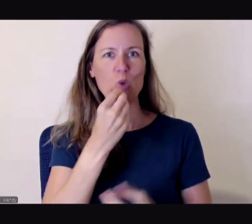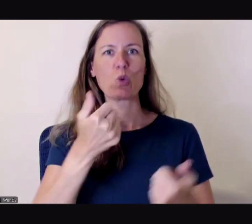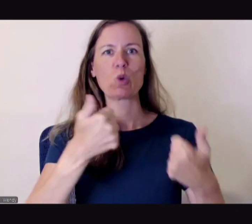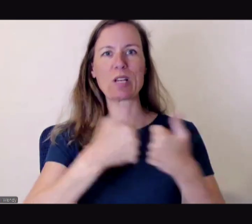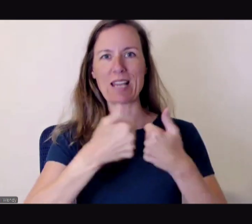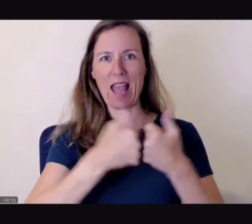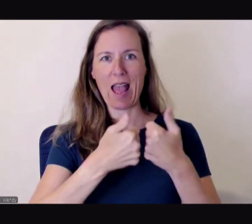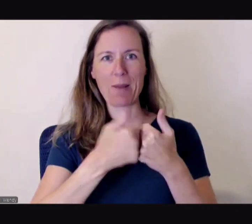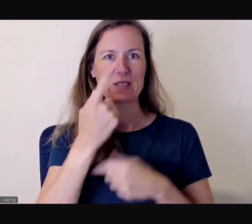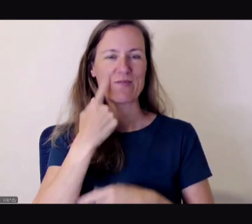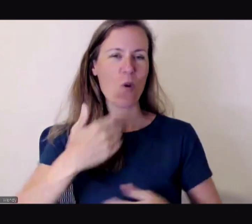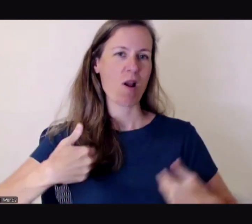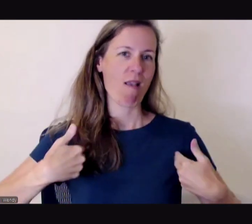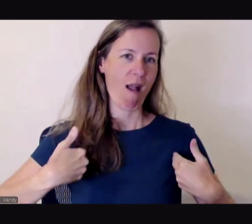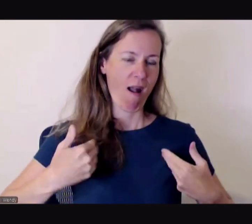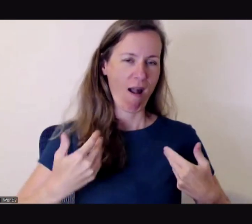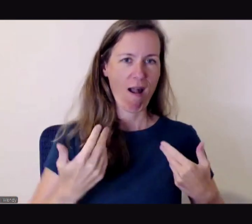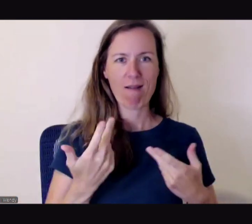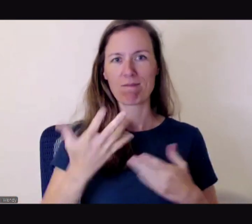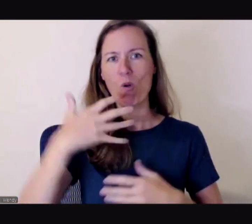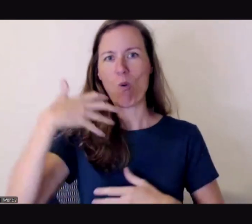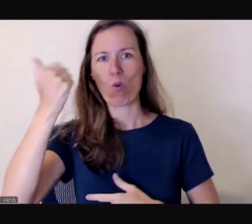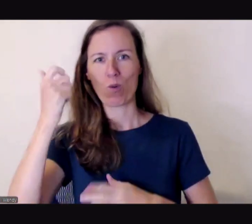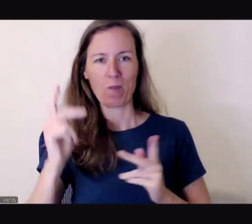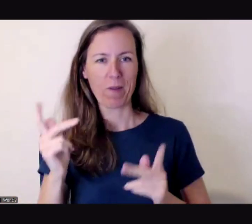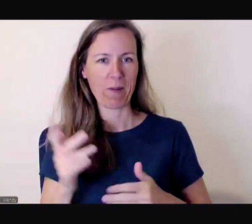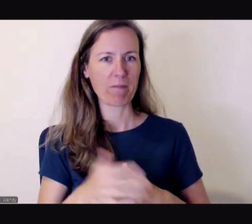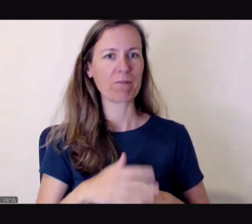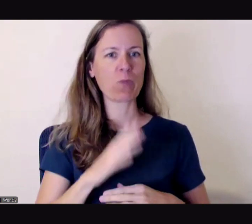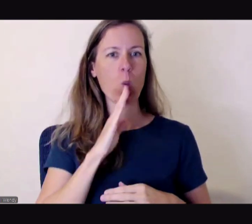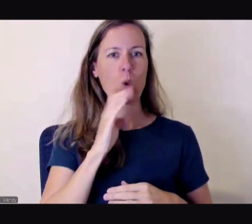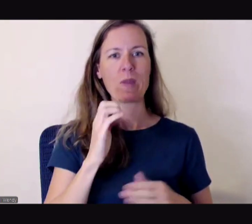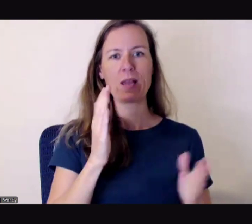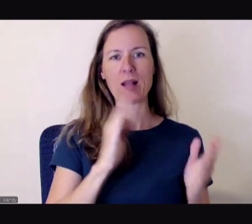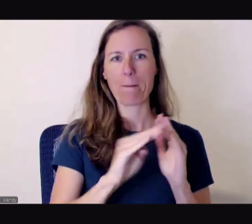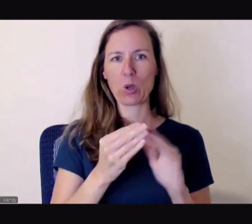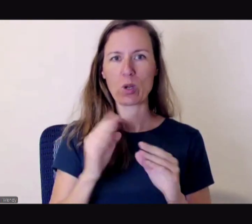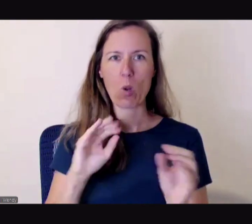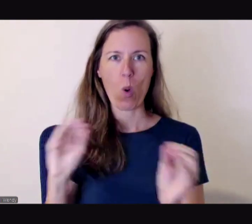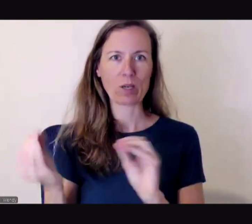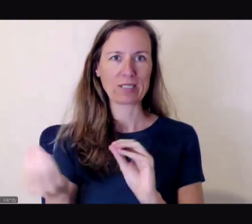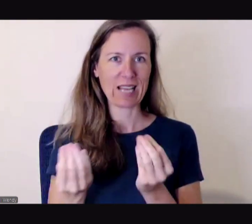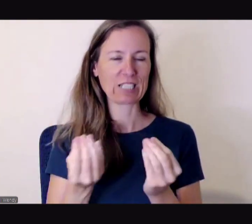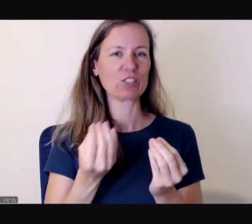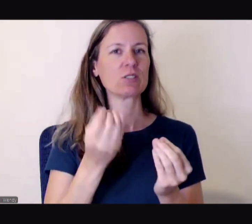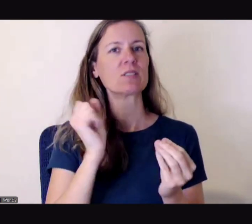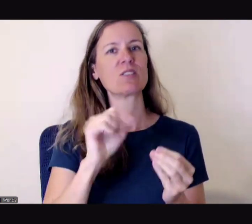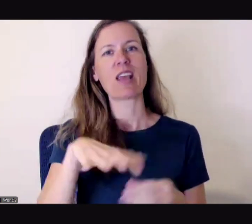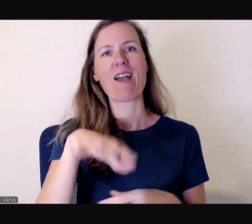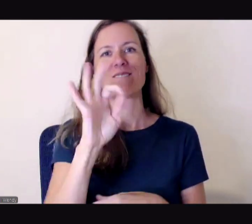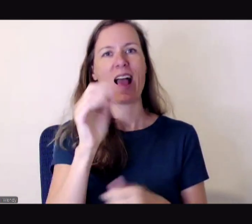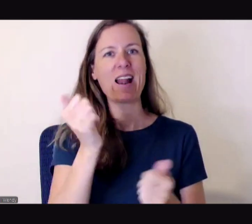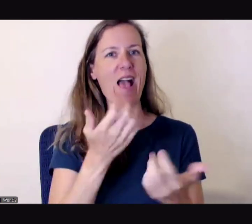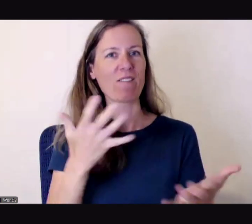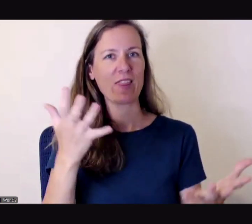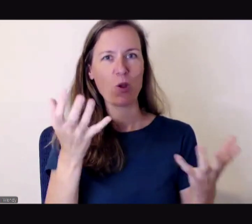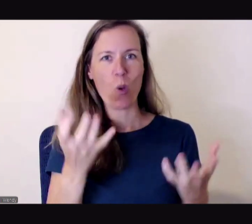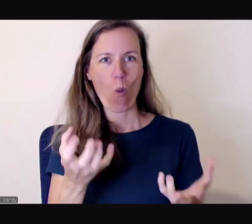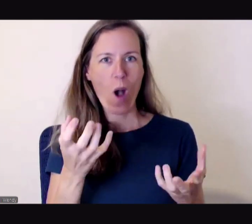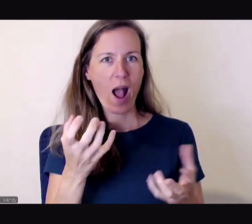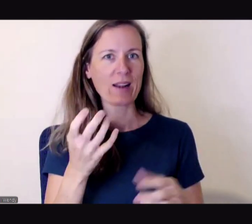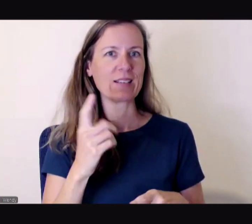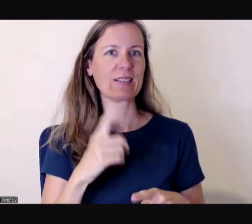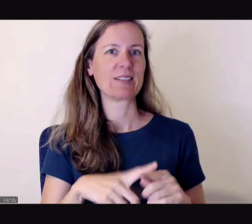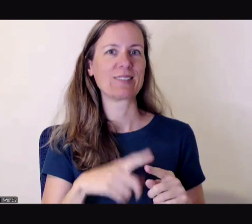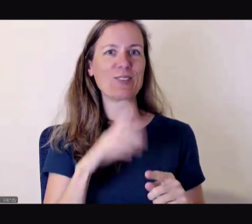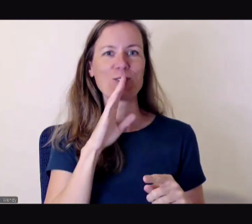young and old, and there will be community organizations, and you can find out everything that you want to be everything that you want here